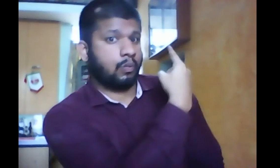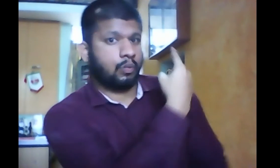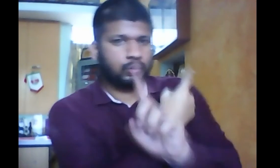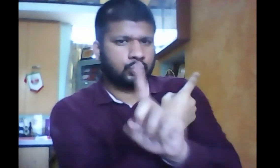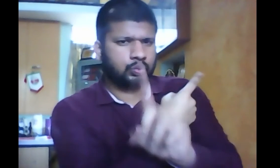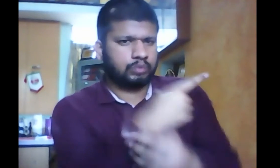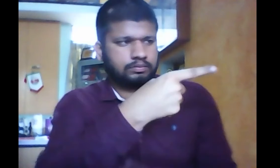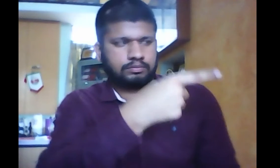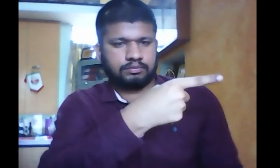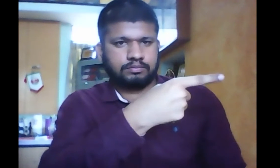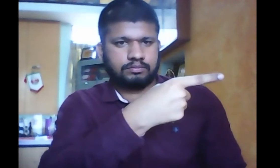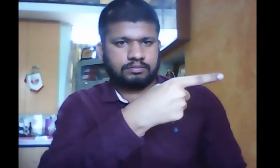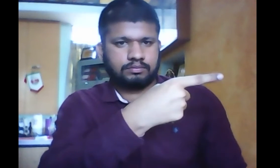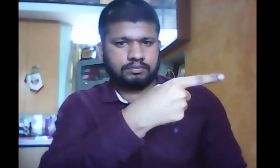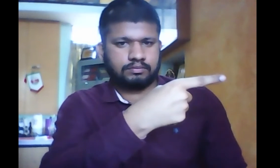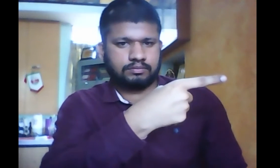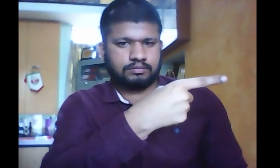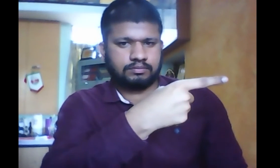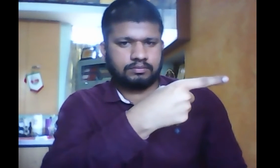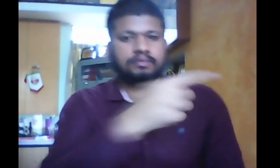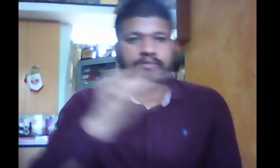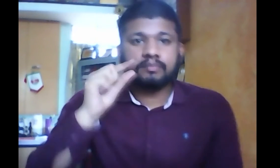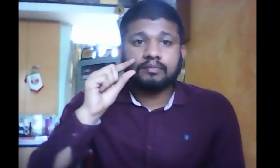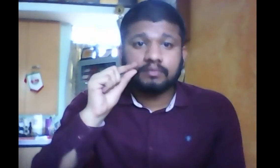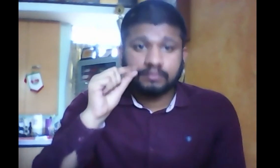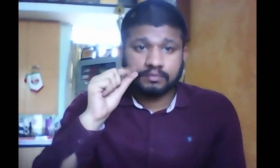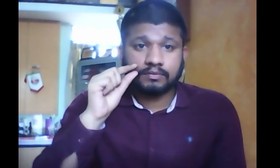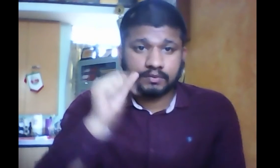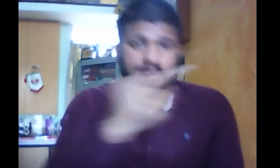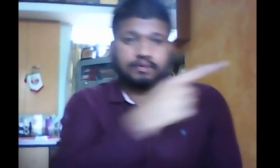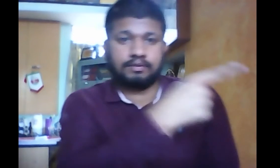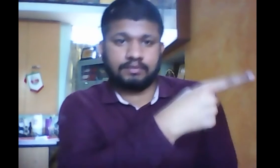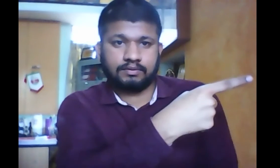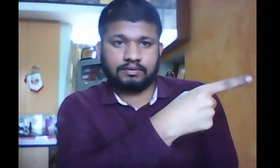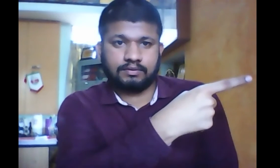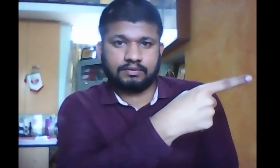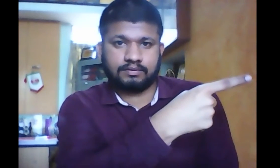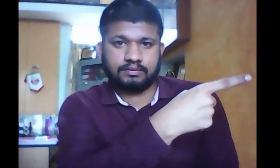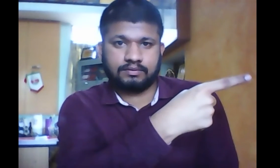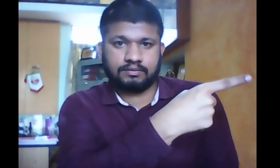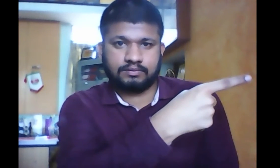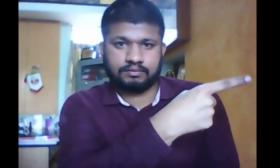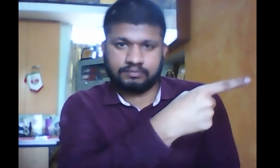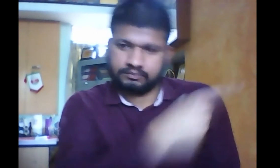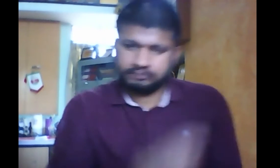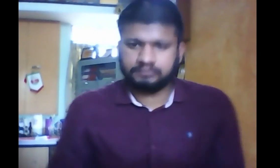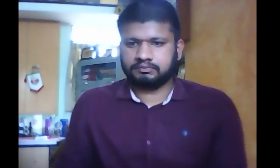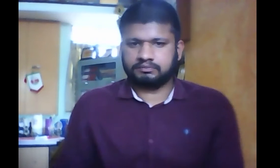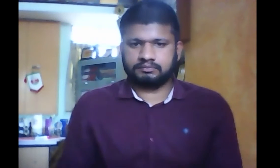not at the back, like this. Where the person is standing, you have to show like mustache and